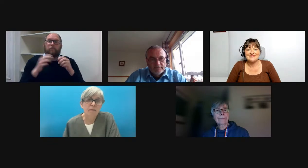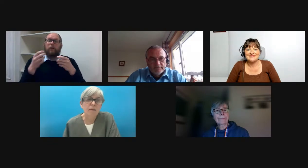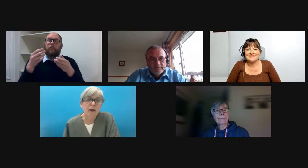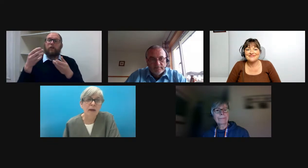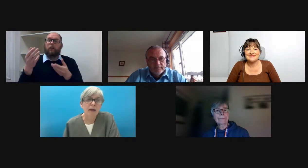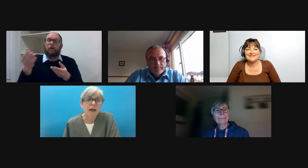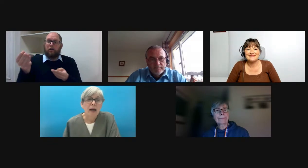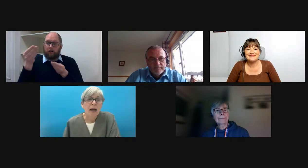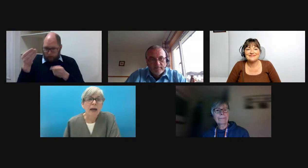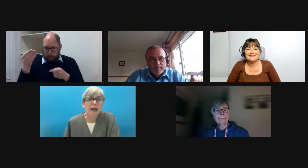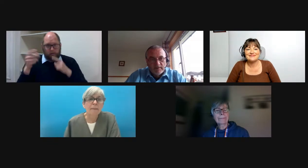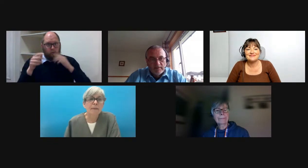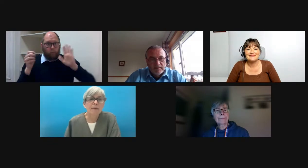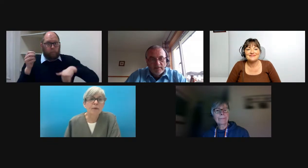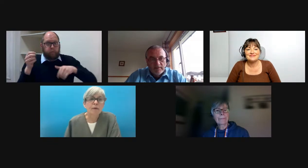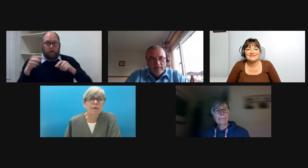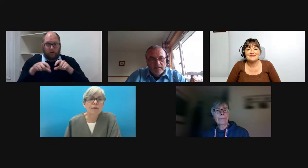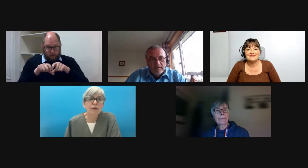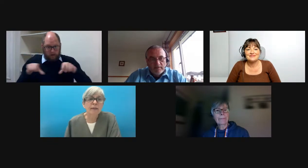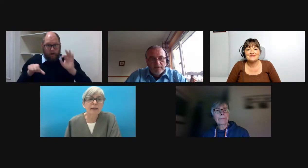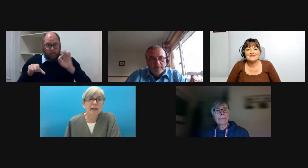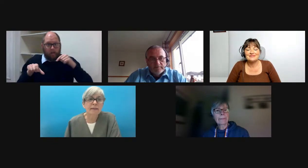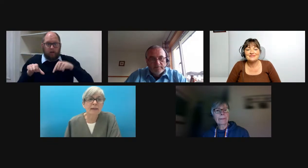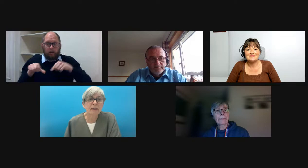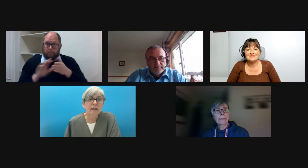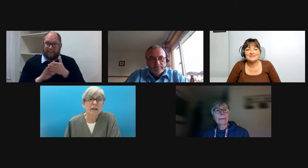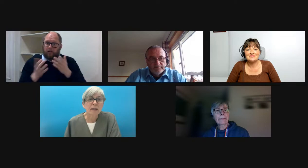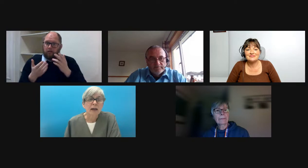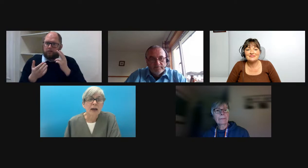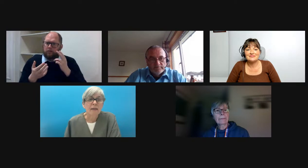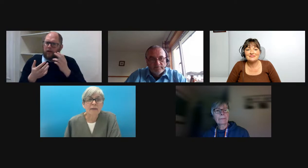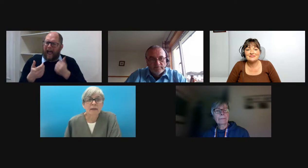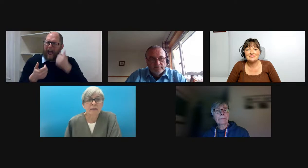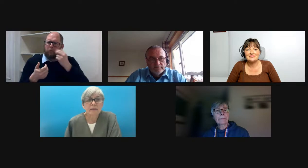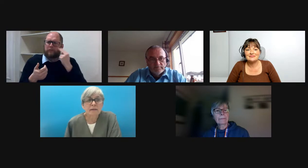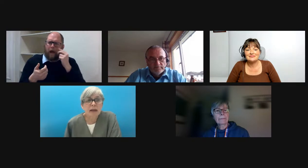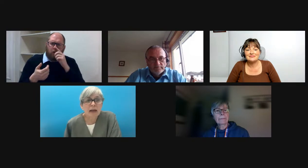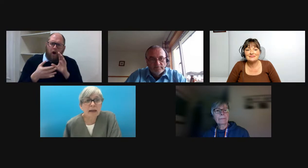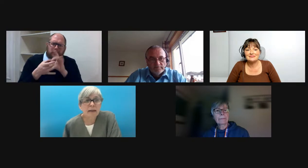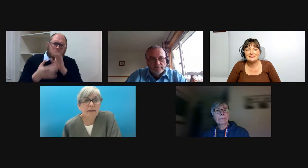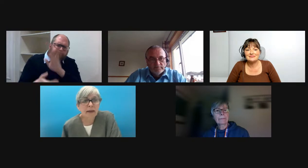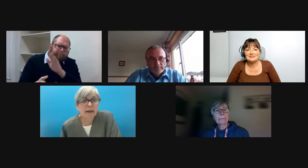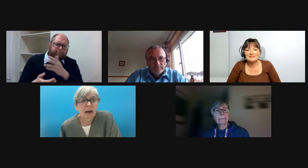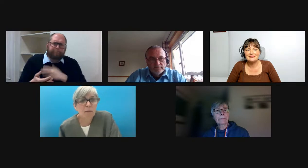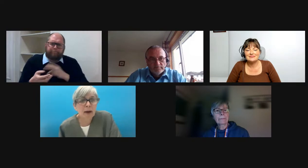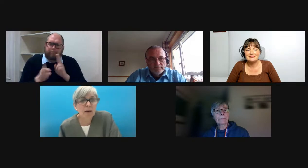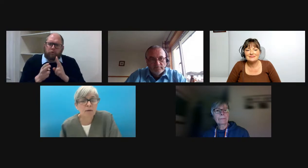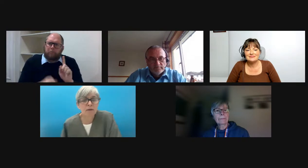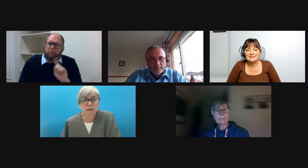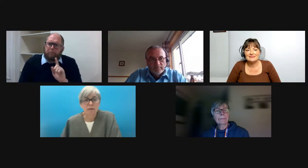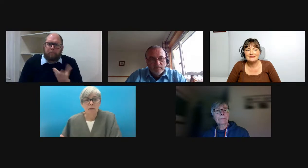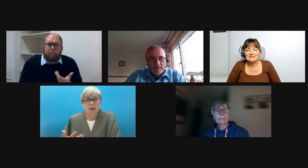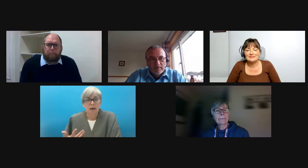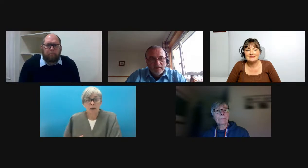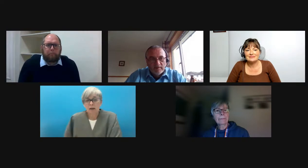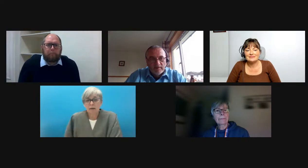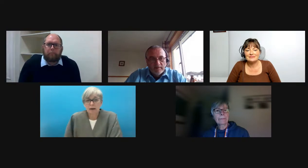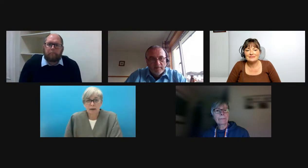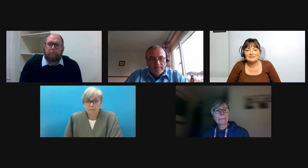Okay. So if you do get a letter and it doesn't say anything about